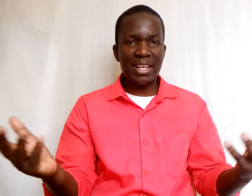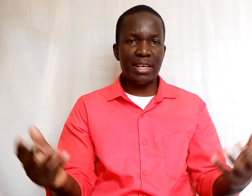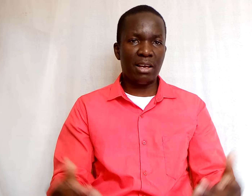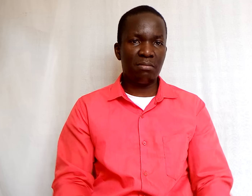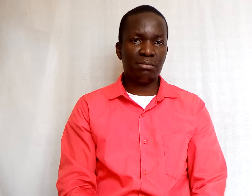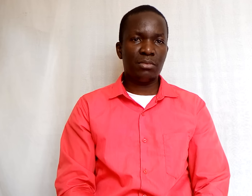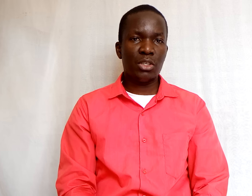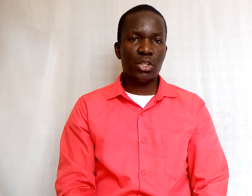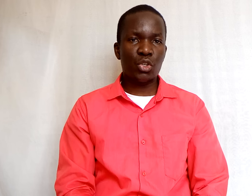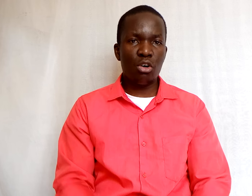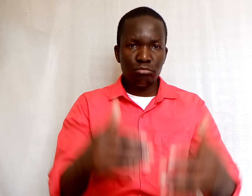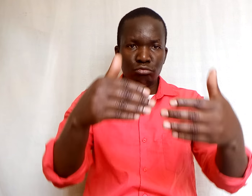clear. So